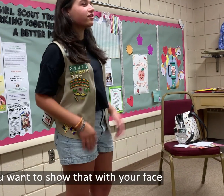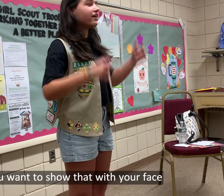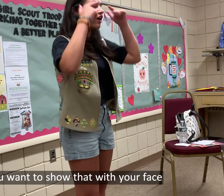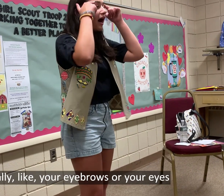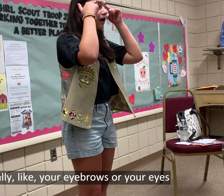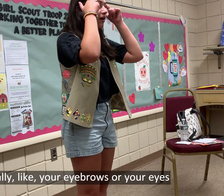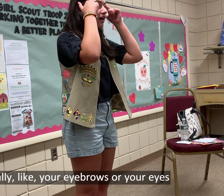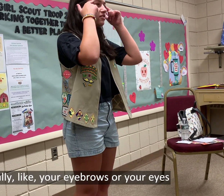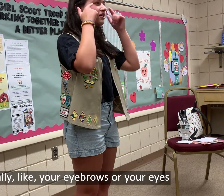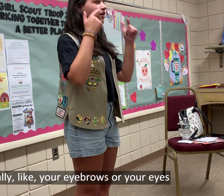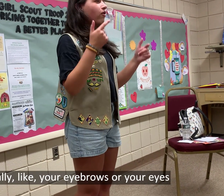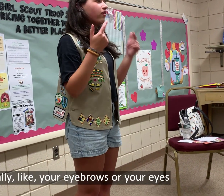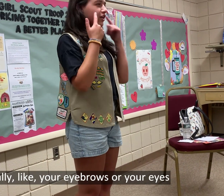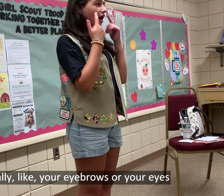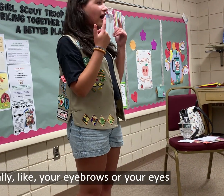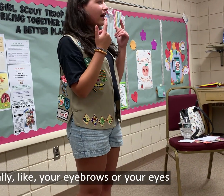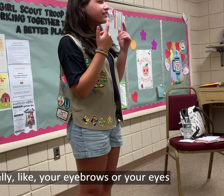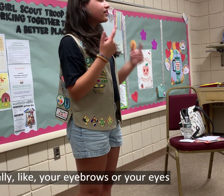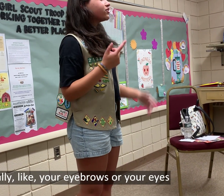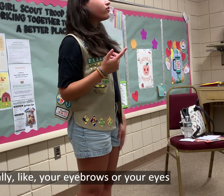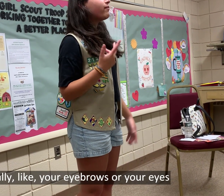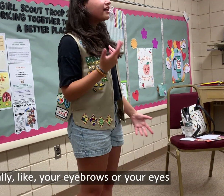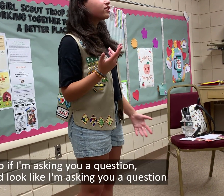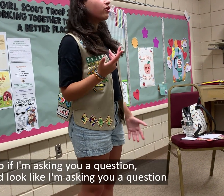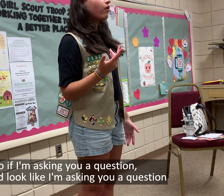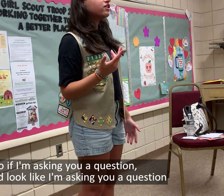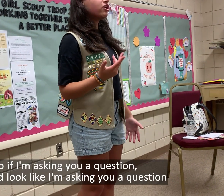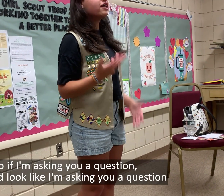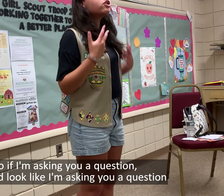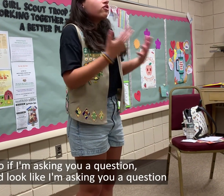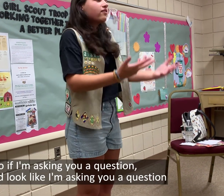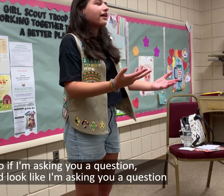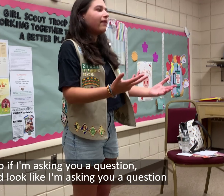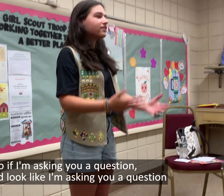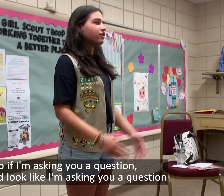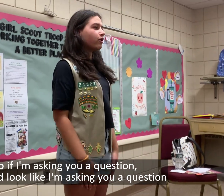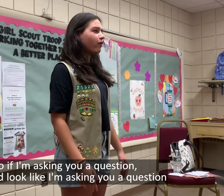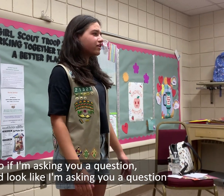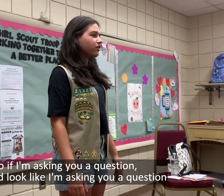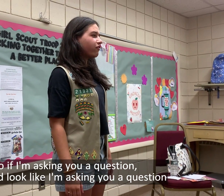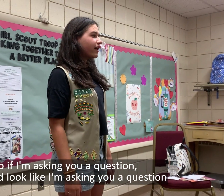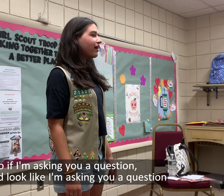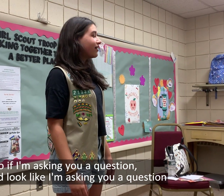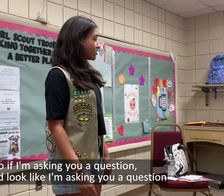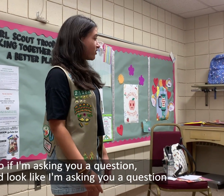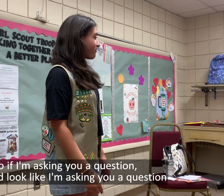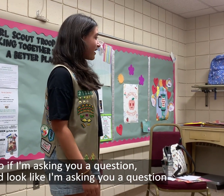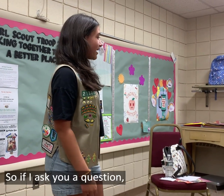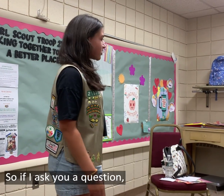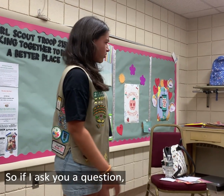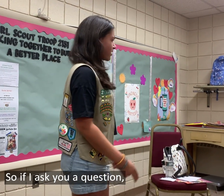like your eyebrows or like your eyes. So if I'm asking you a question, it should look like I'm asking you a question, right? So if I ask you a question,